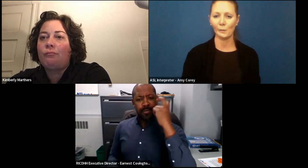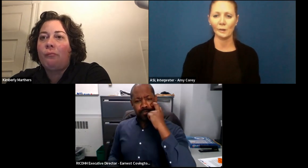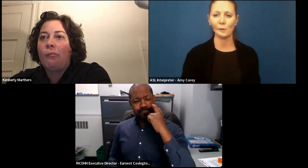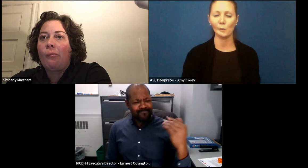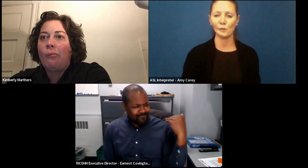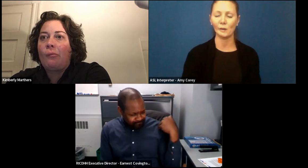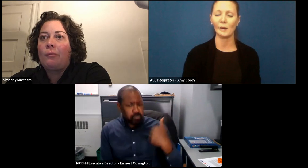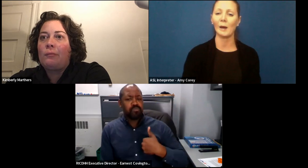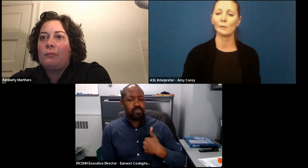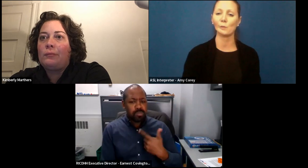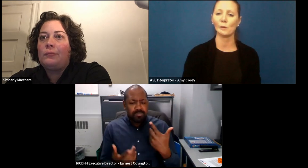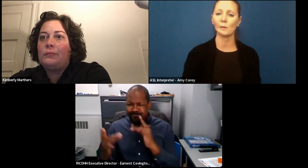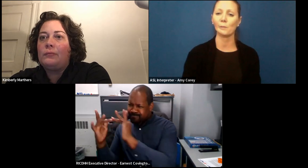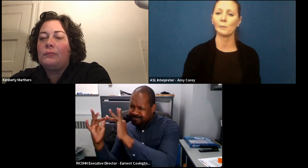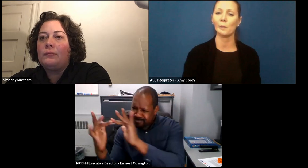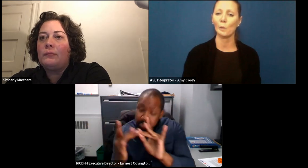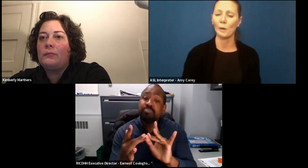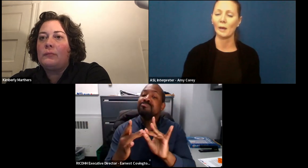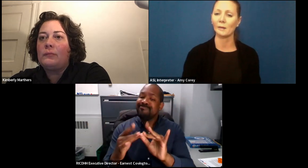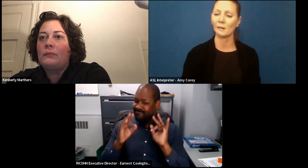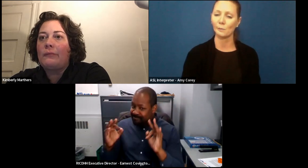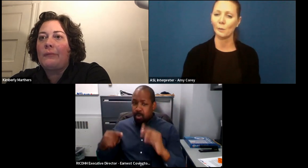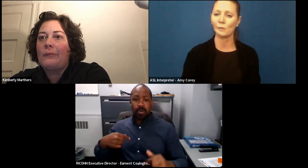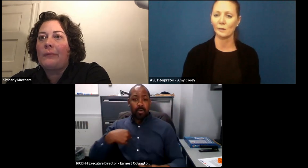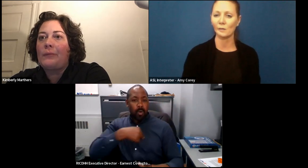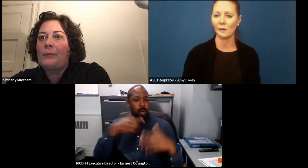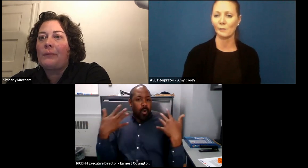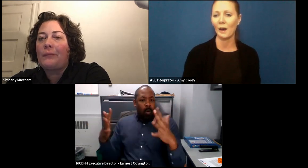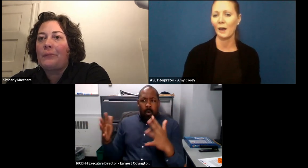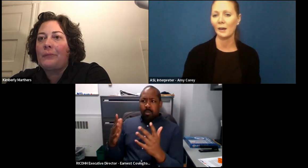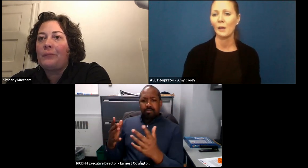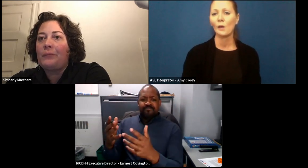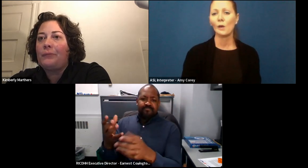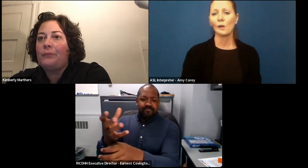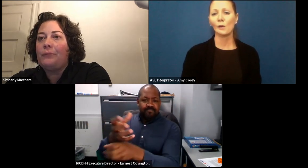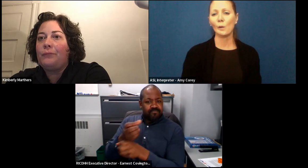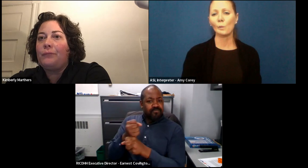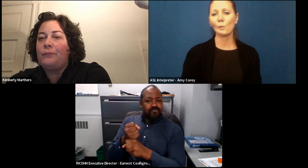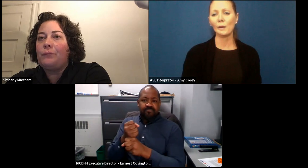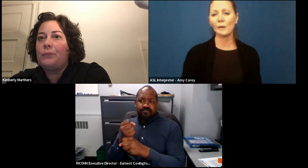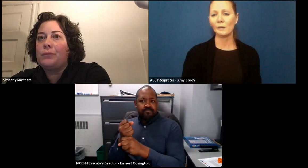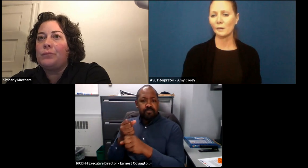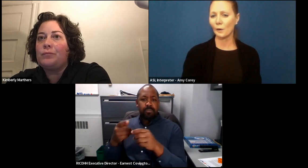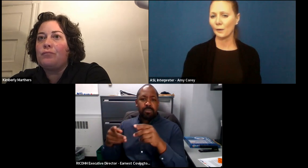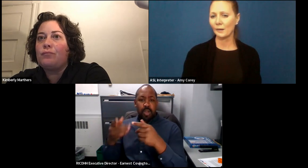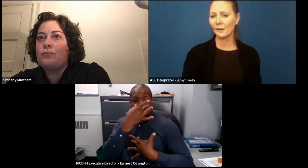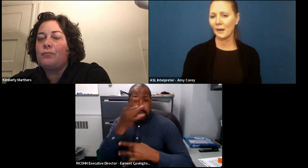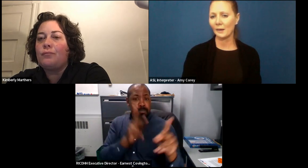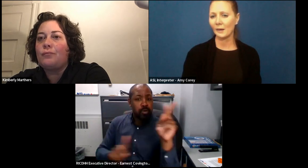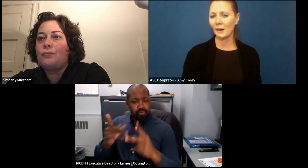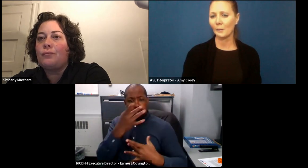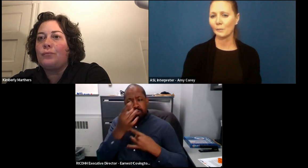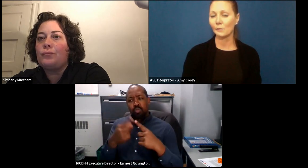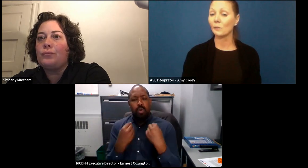and equity inclusion and how to really promote and expose it to the deaf eye. You know, we did already